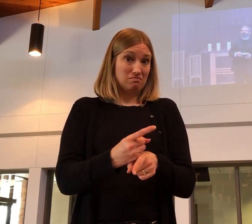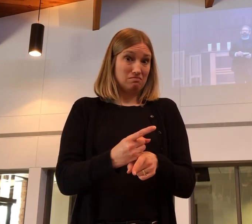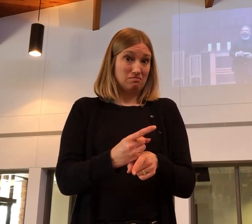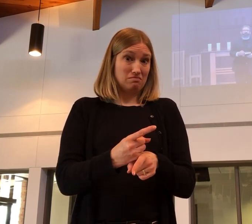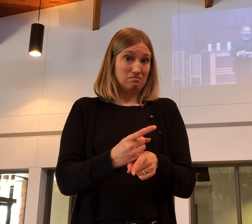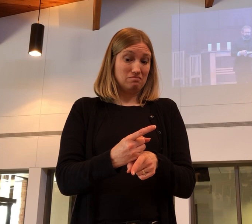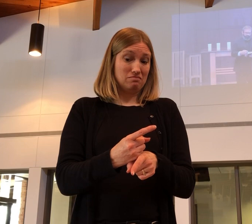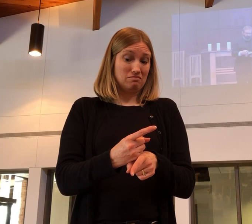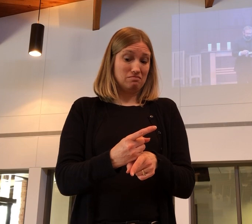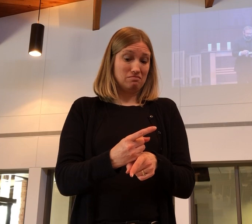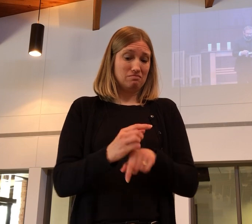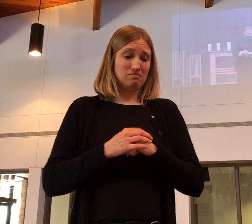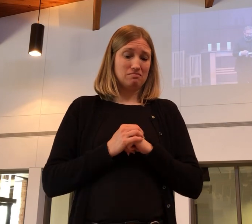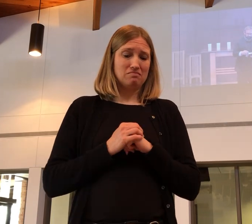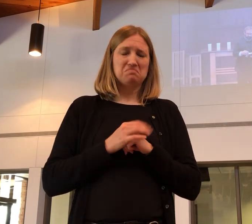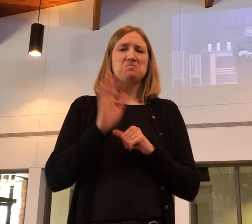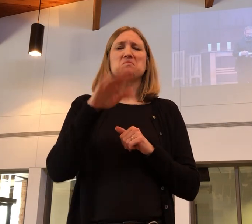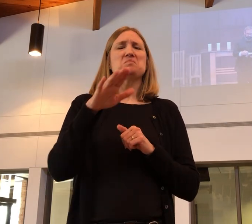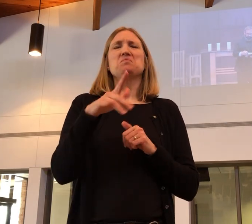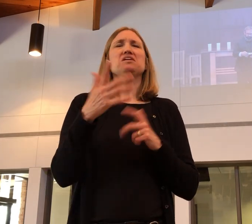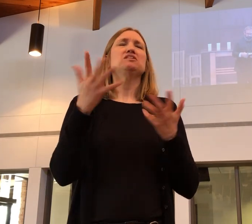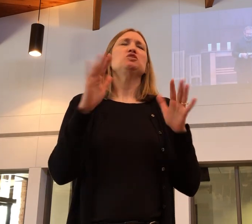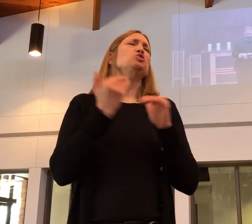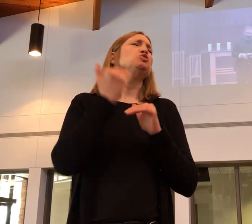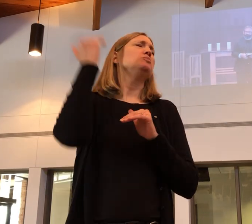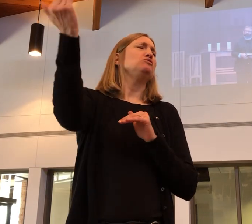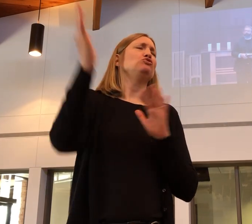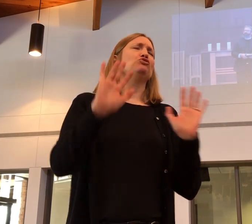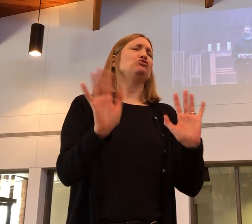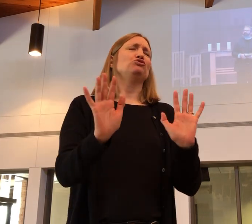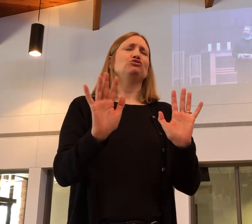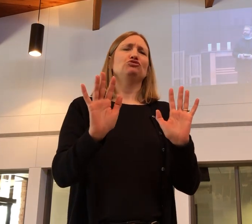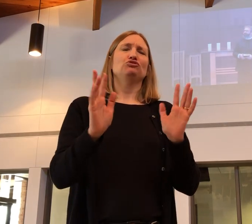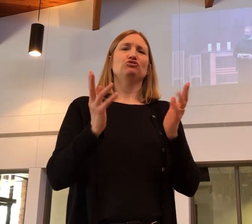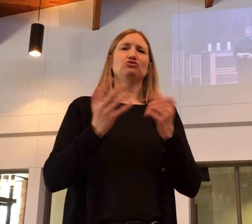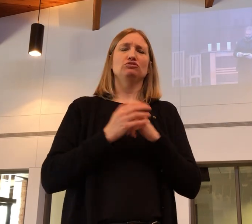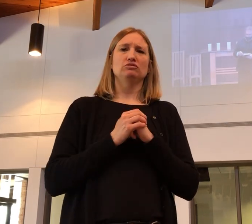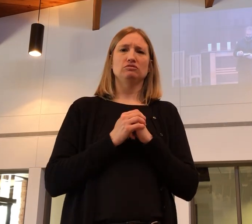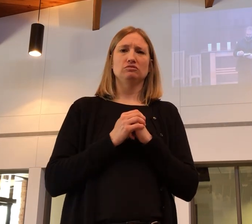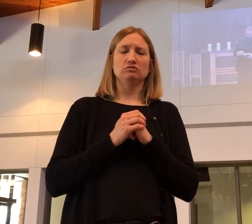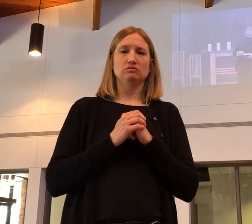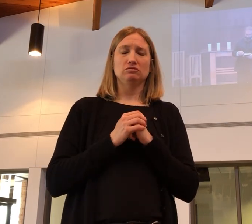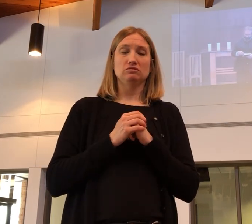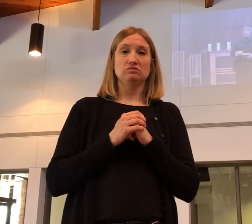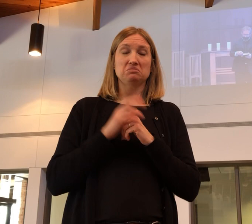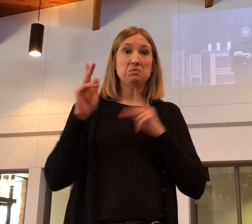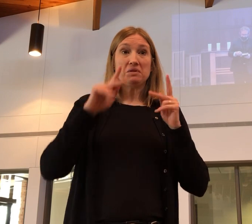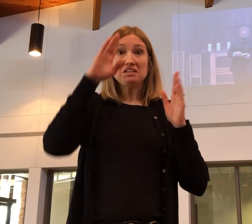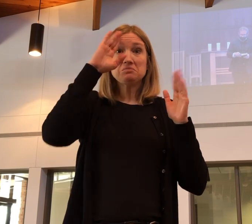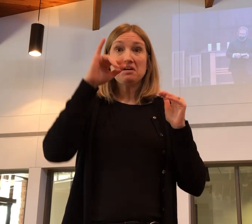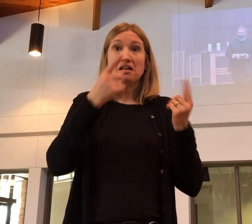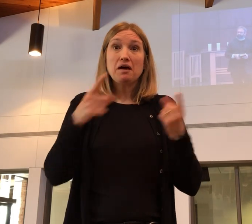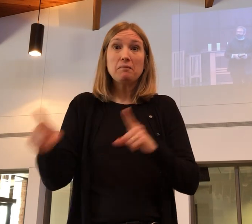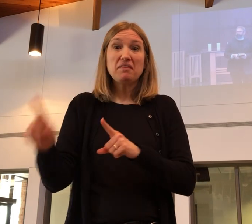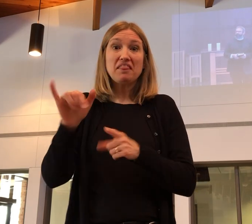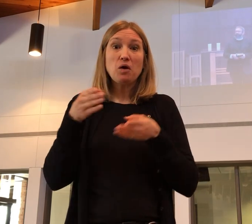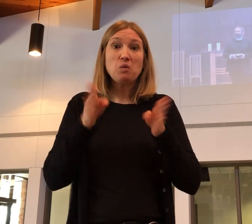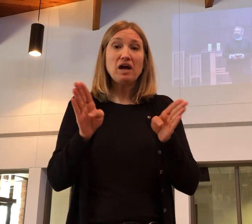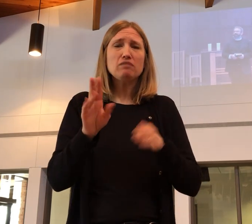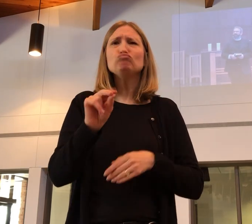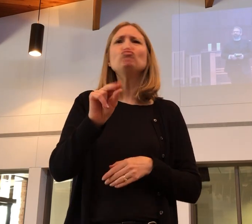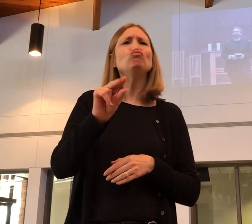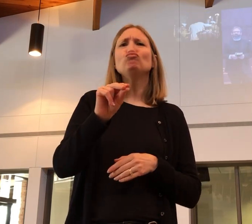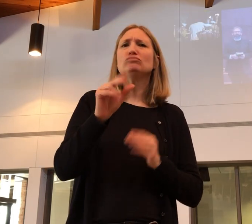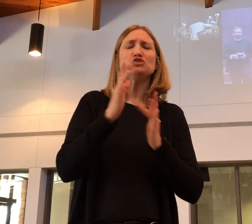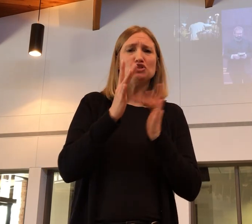This has all gone too far. No one expected it to go down like this, for Jesus